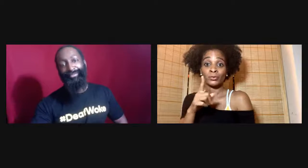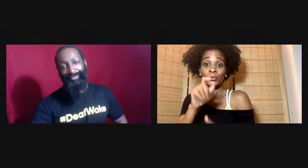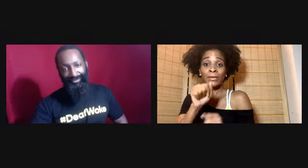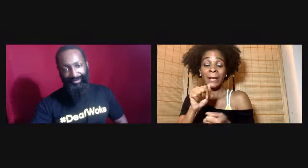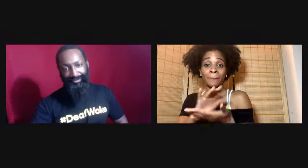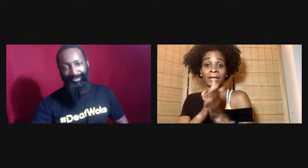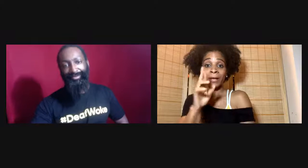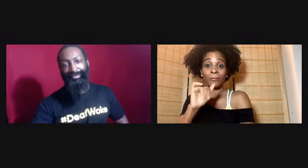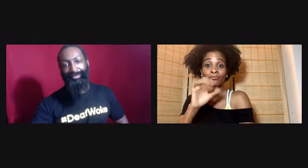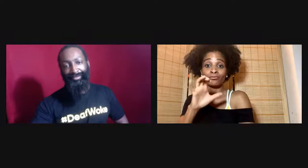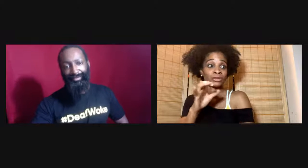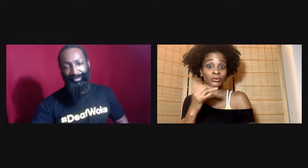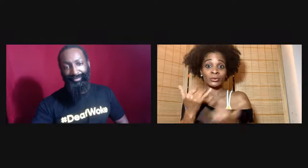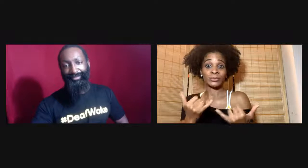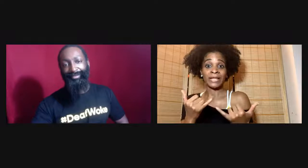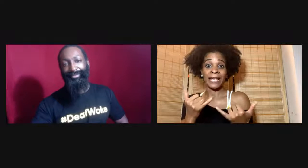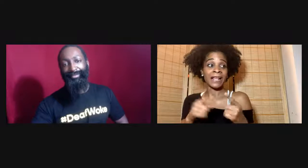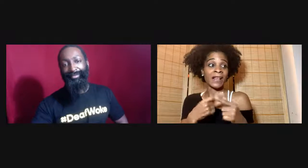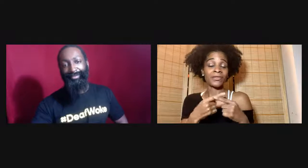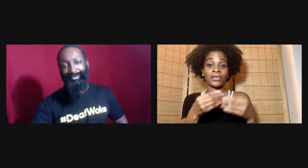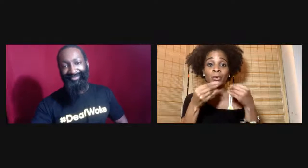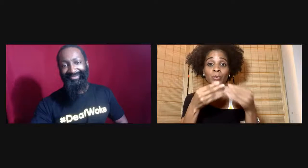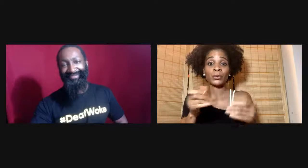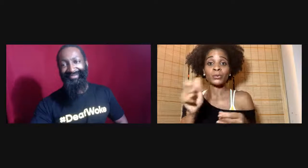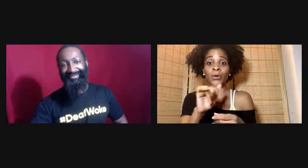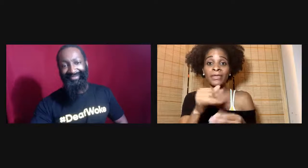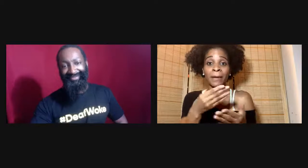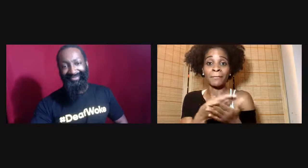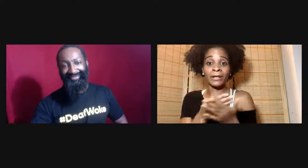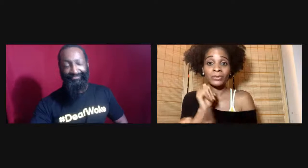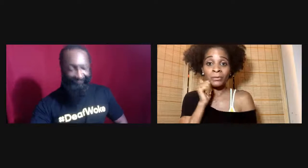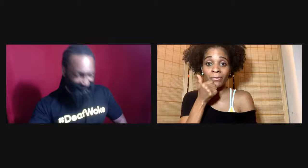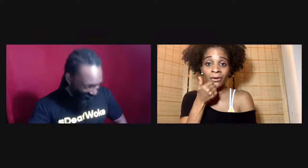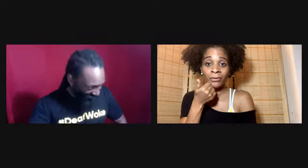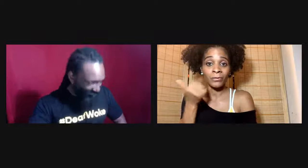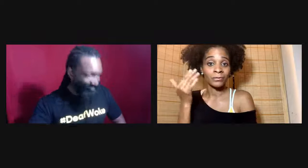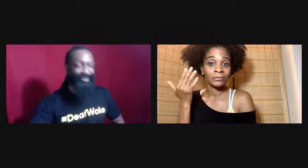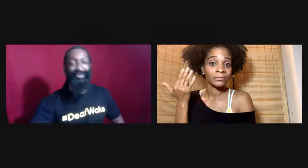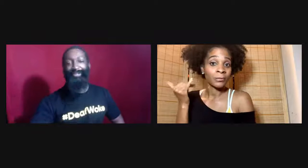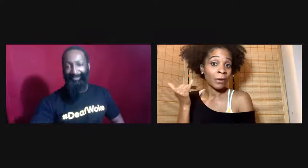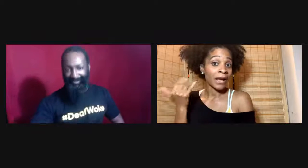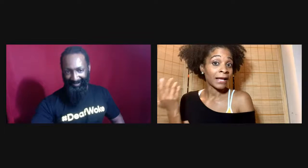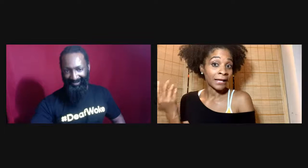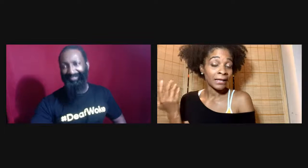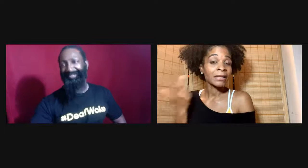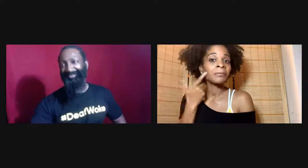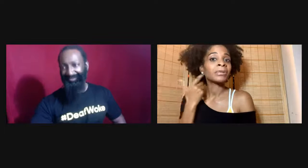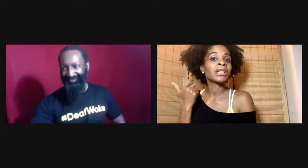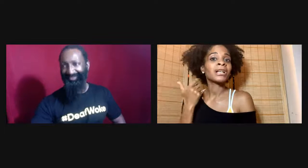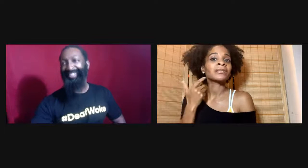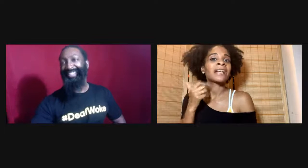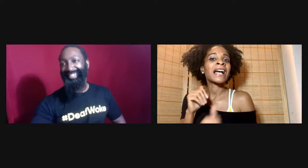It's not quick and easy. You become rich and you're rich today and you can lose it all tomorrow.